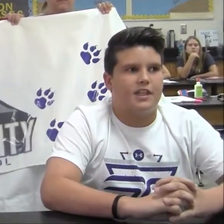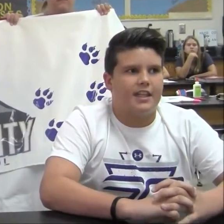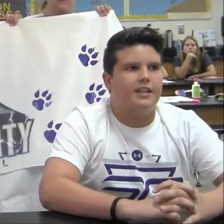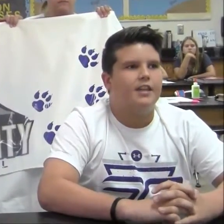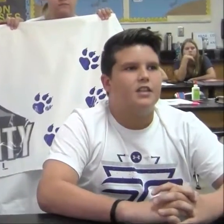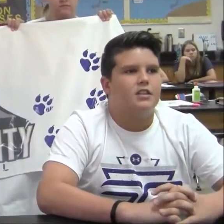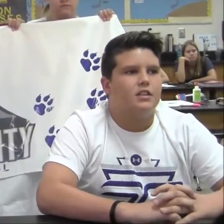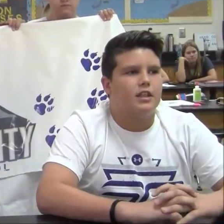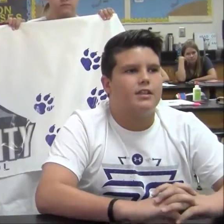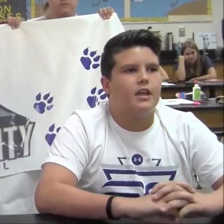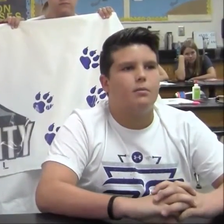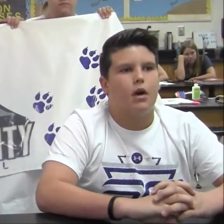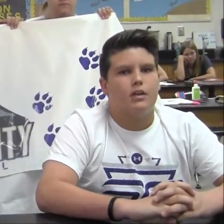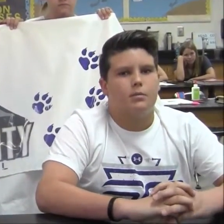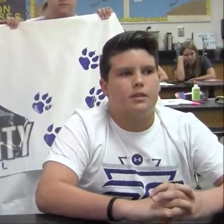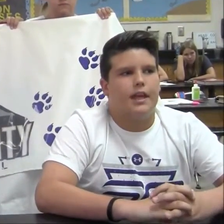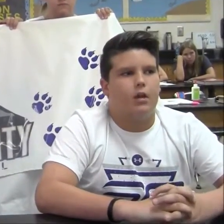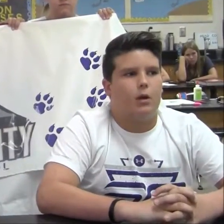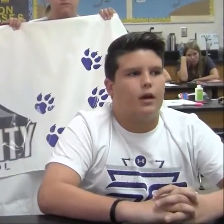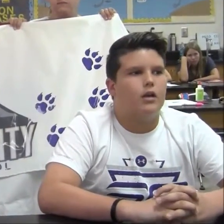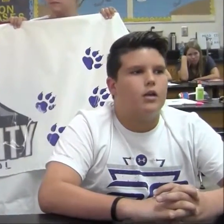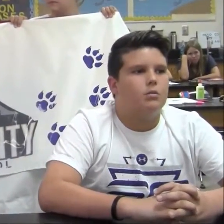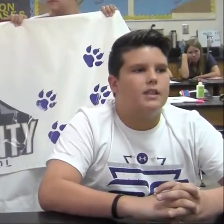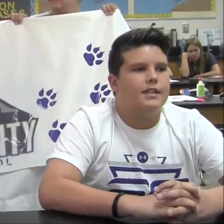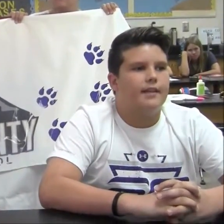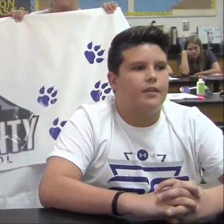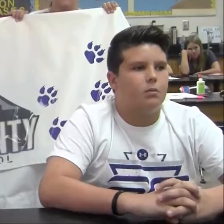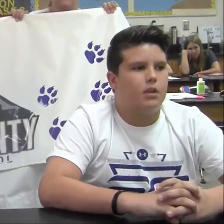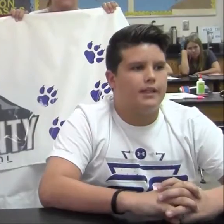or popcorn chicken. The center bar is a potato bar. Please stand for the pledge.